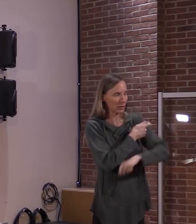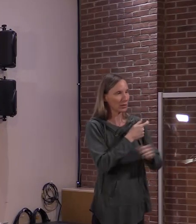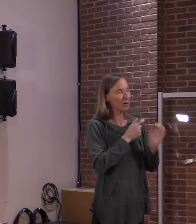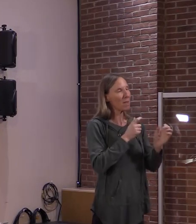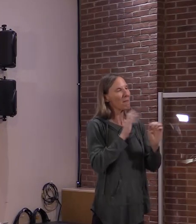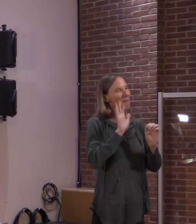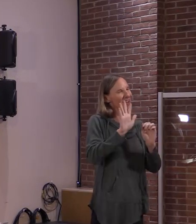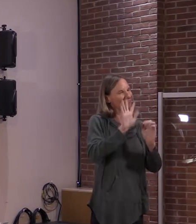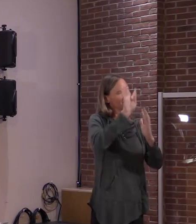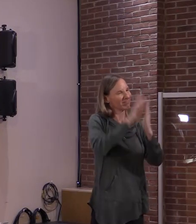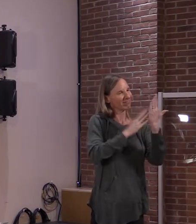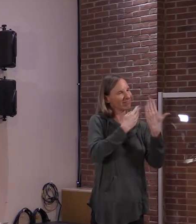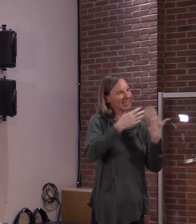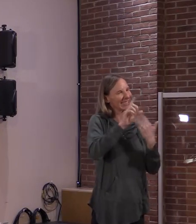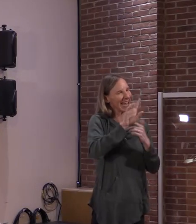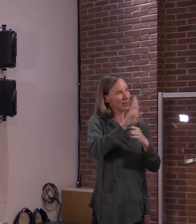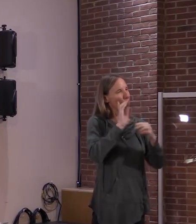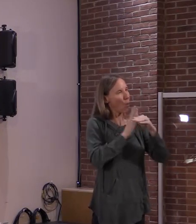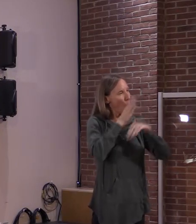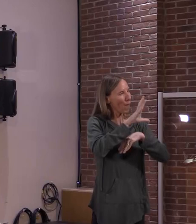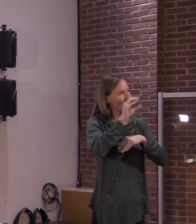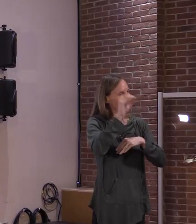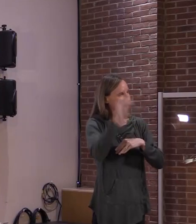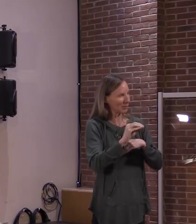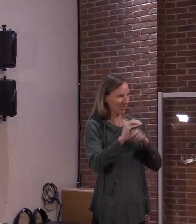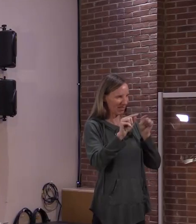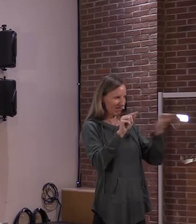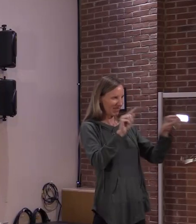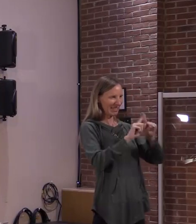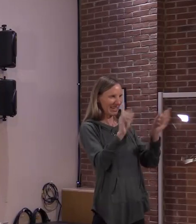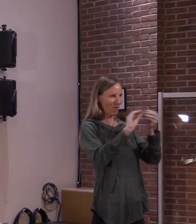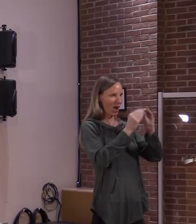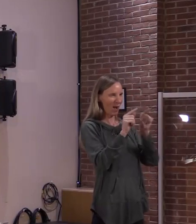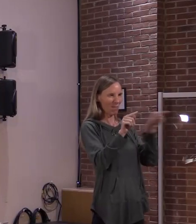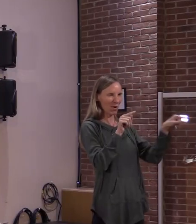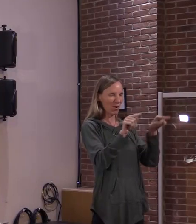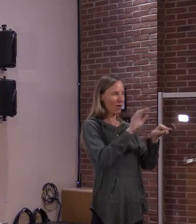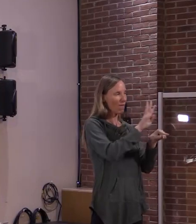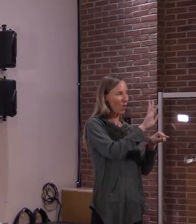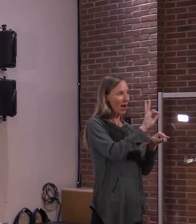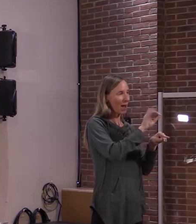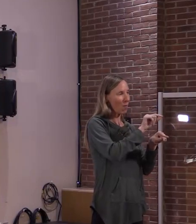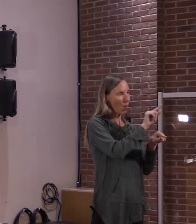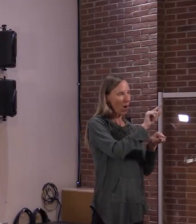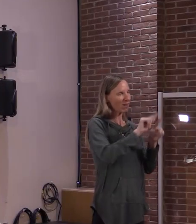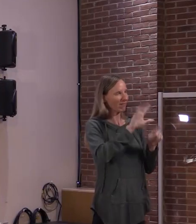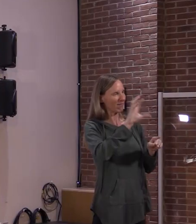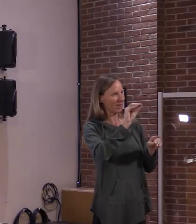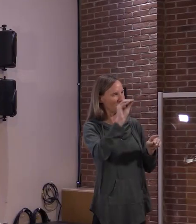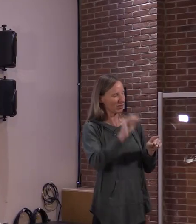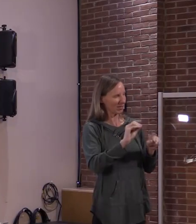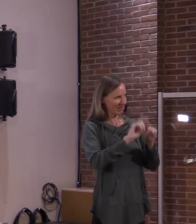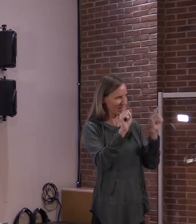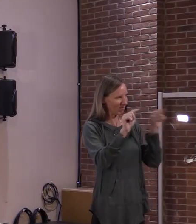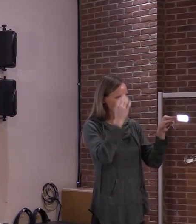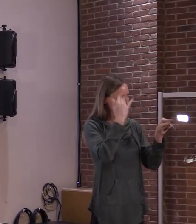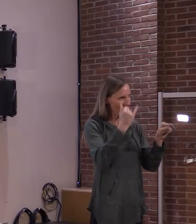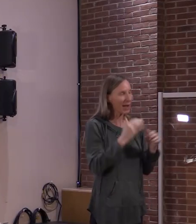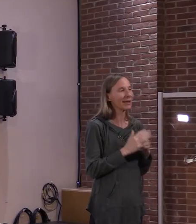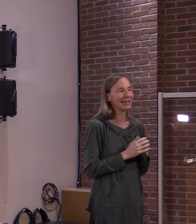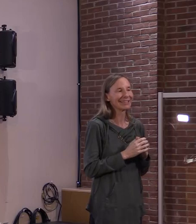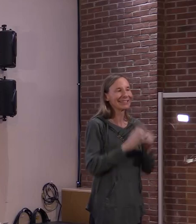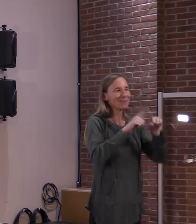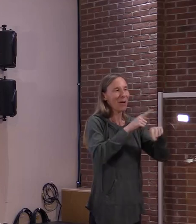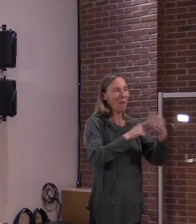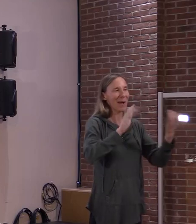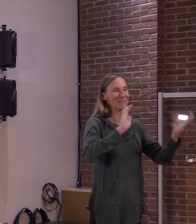around and over 50% for a few days. Can you explain that discrepancy? Yeah, for sure, of course. So the difference is really what you're